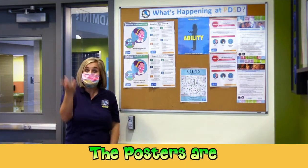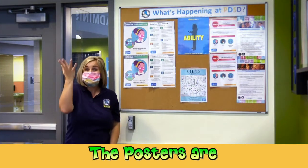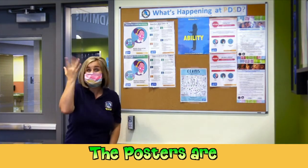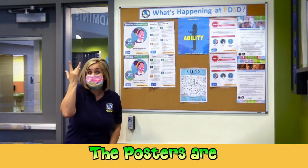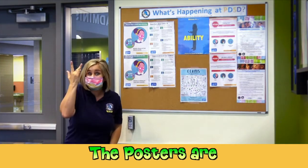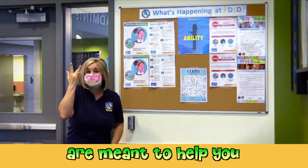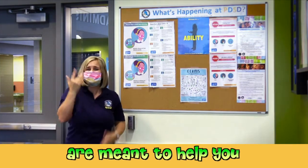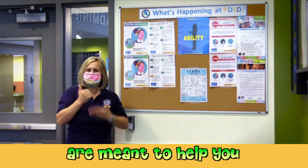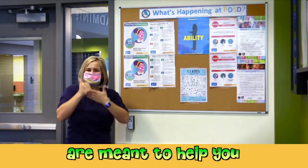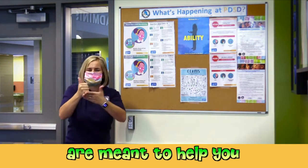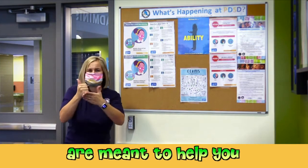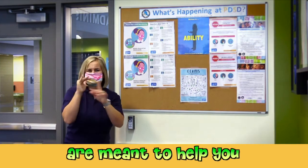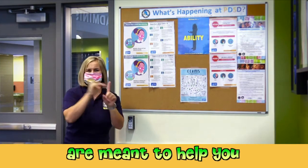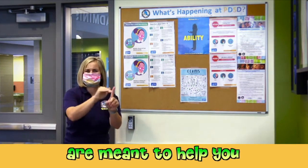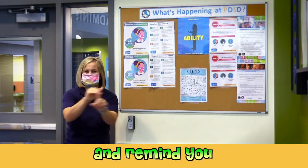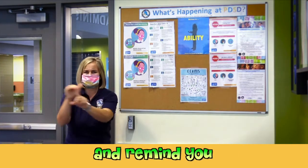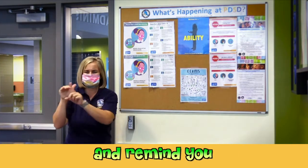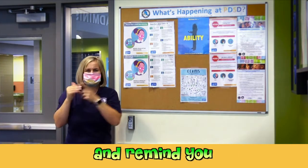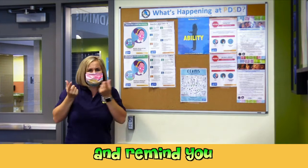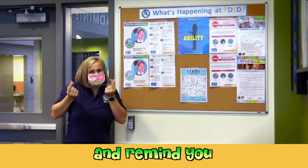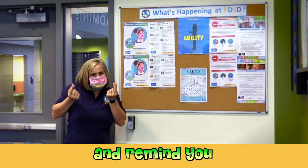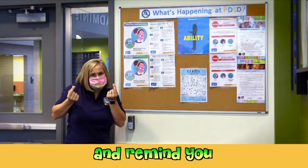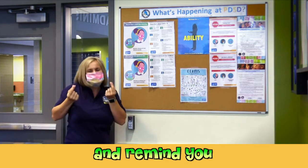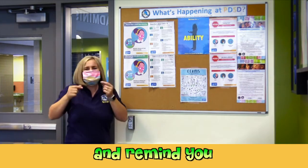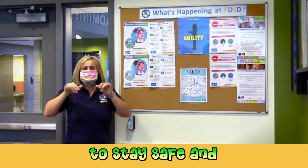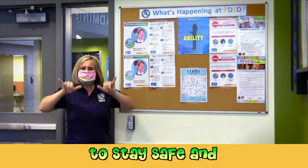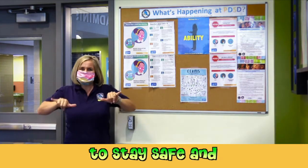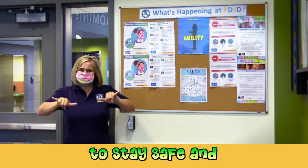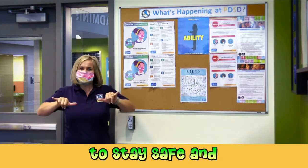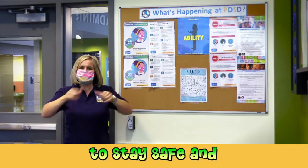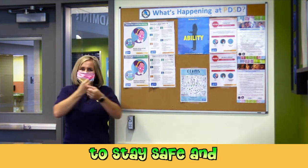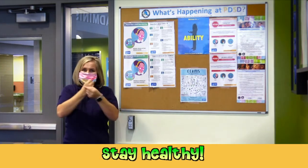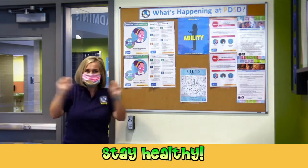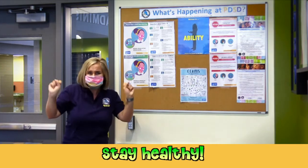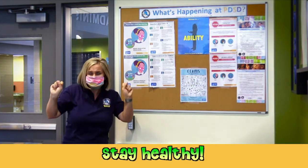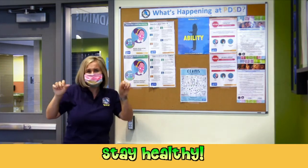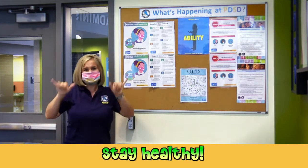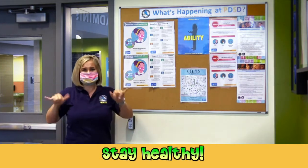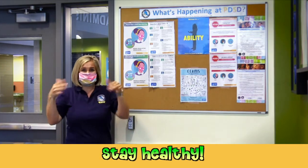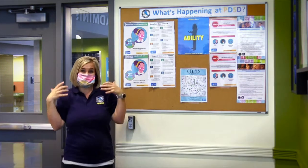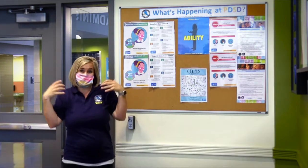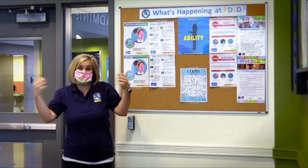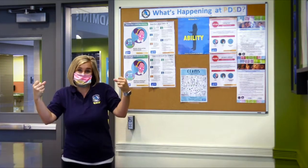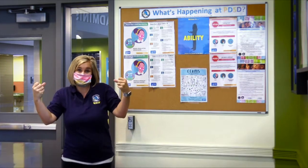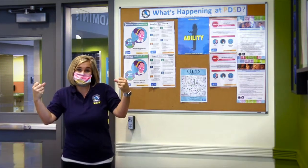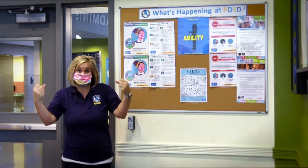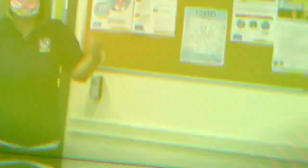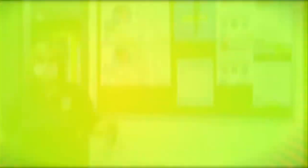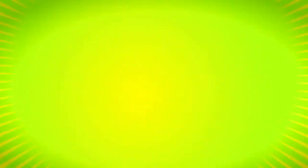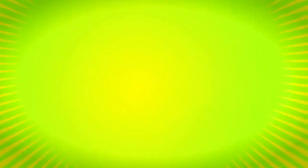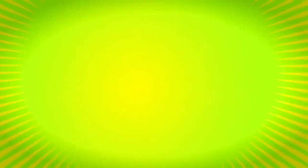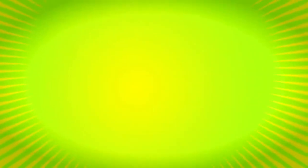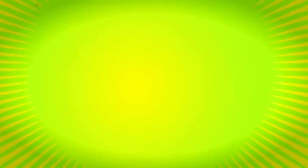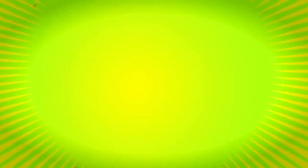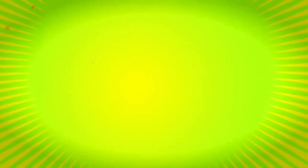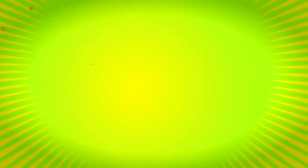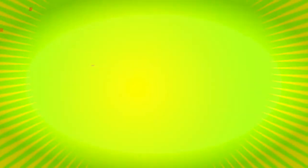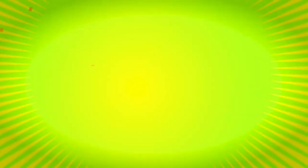posters are meant to help you and remind you to stay safe and stay healthy. It cuts to a green and yellow background. Many of the CDC